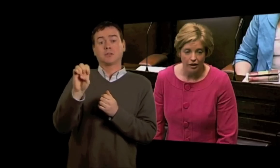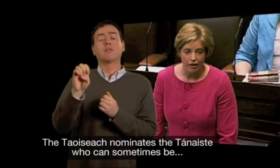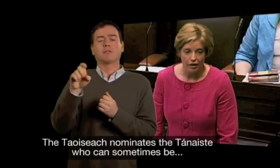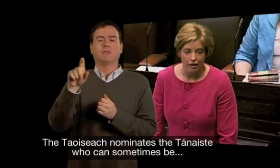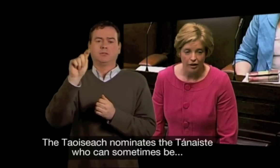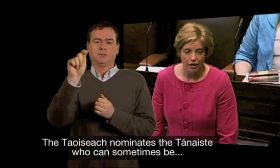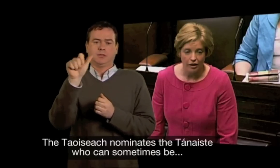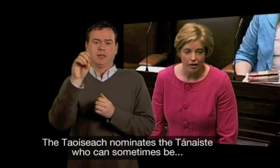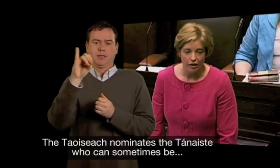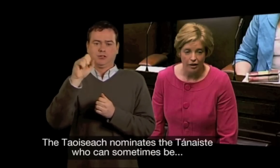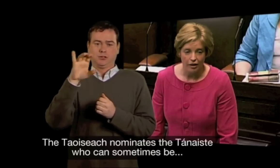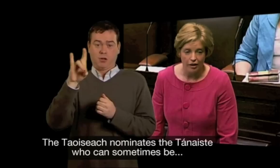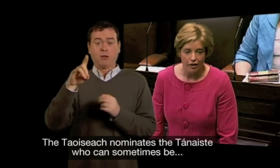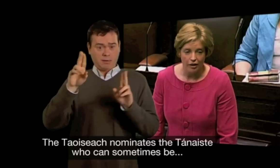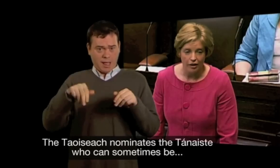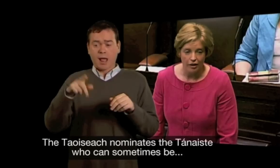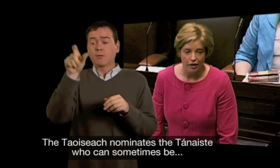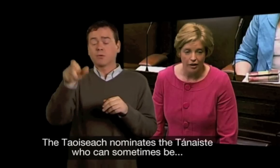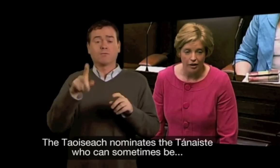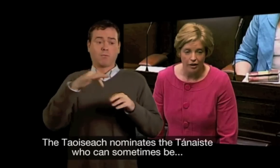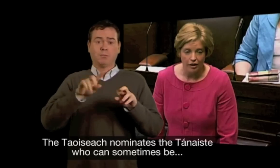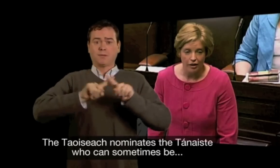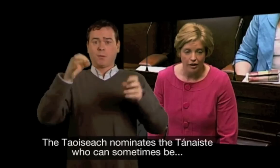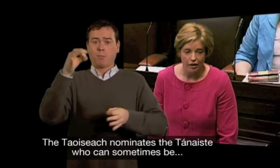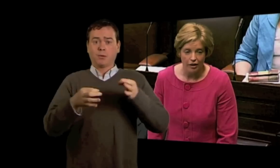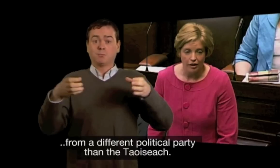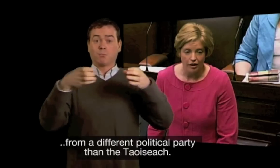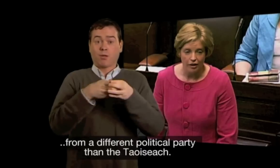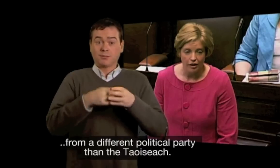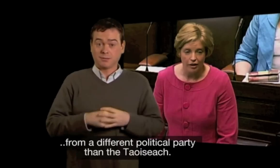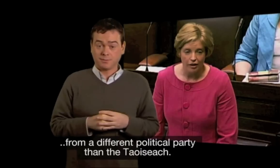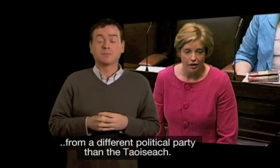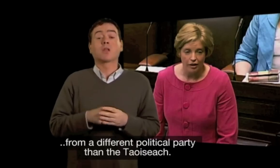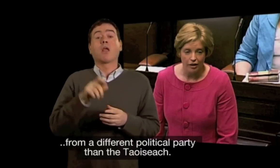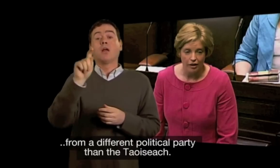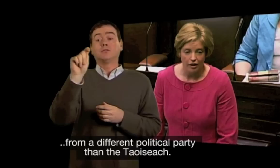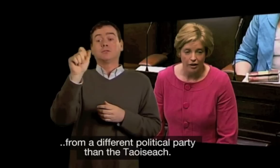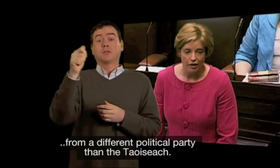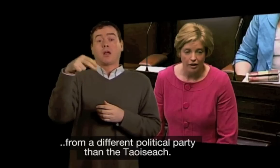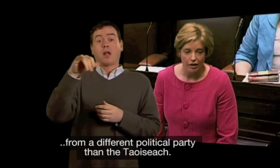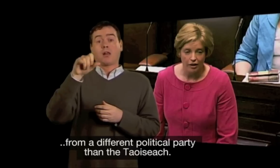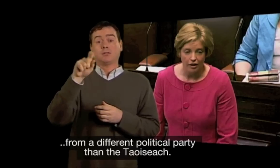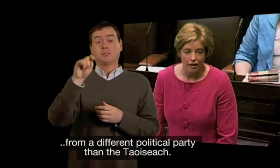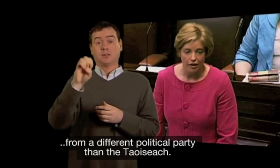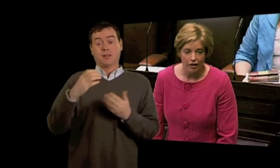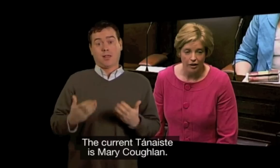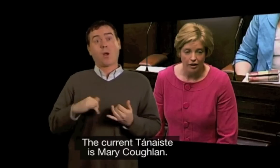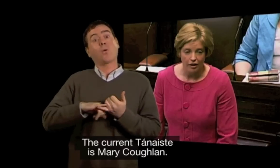The Taoiseach nominates the Tánaiste, who can sometimes be from a different political party than the Taoiseach. The current